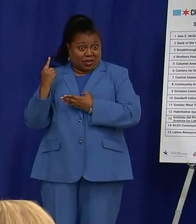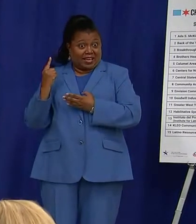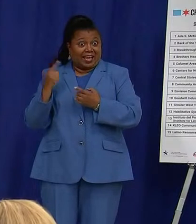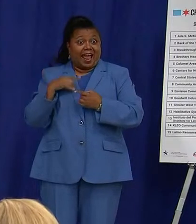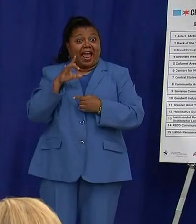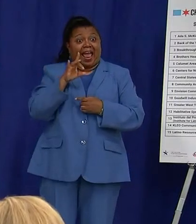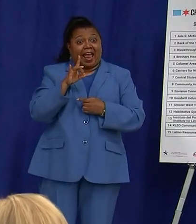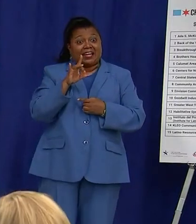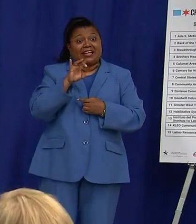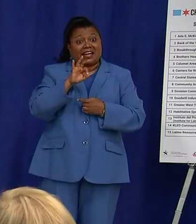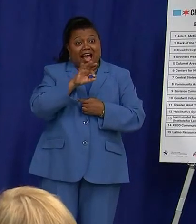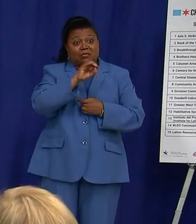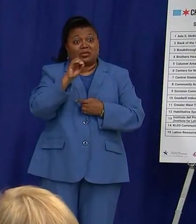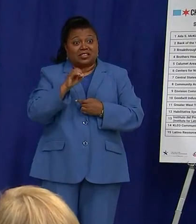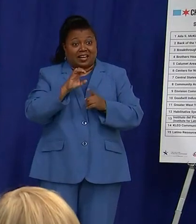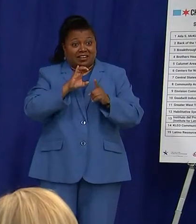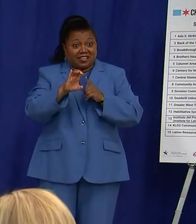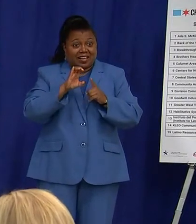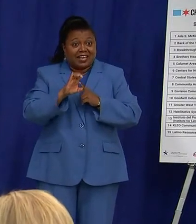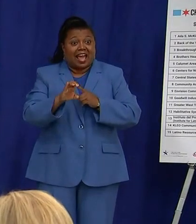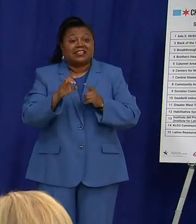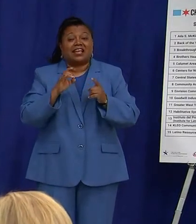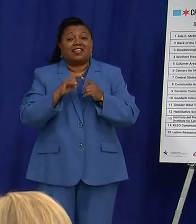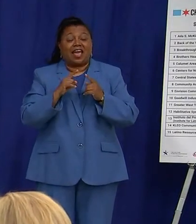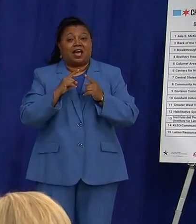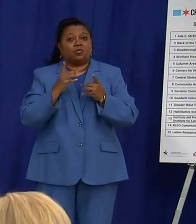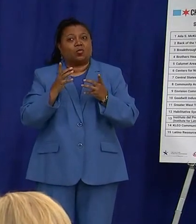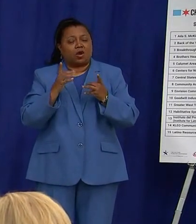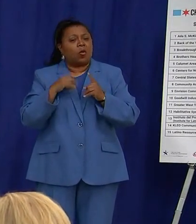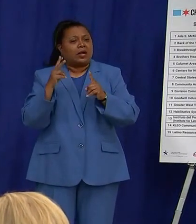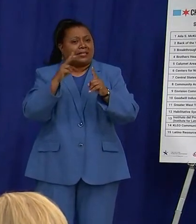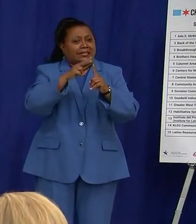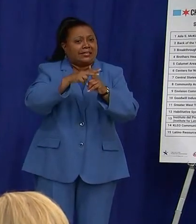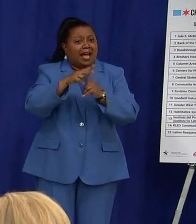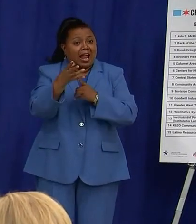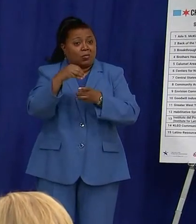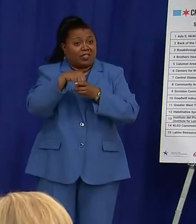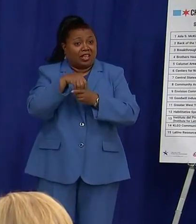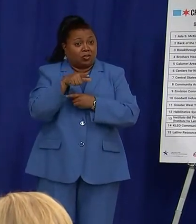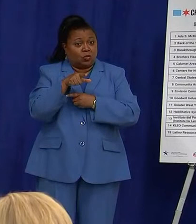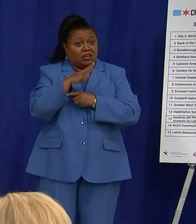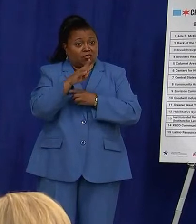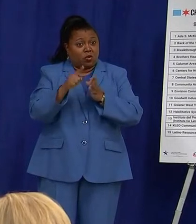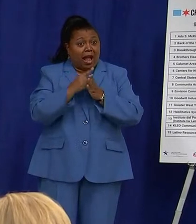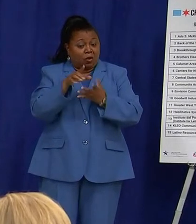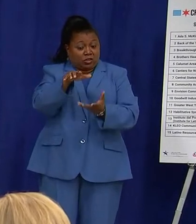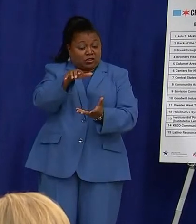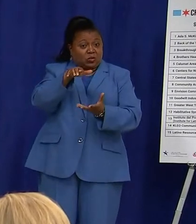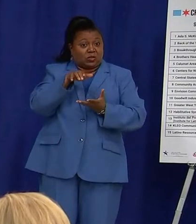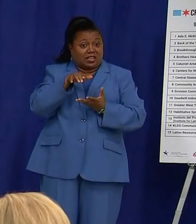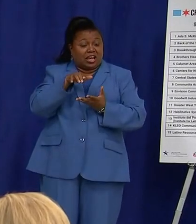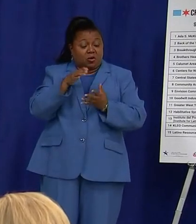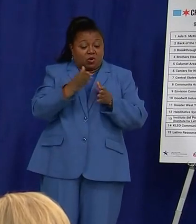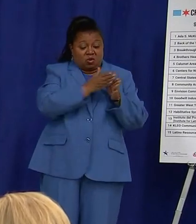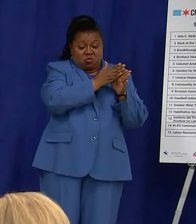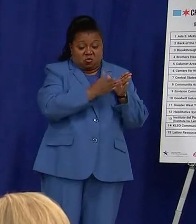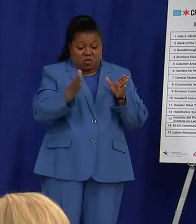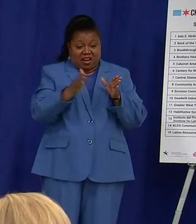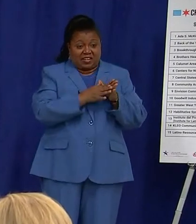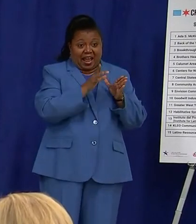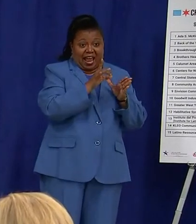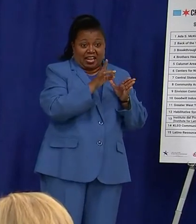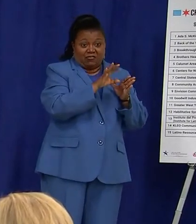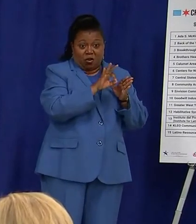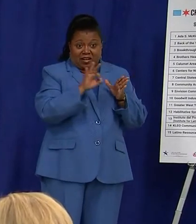example, 89% of the cases that were assigned within 24 hours of receipt, and we've ranged between 84